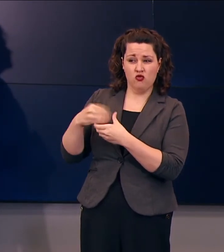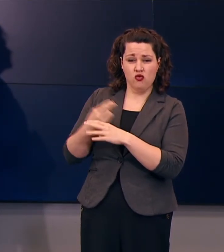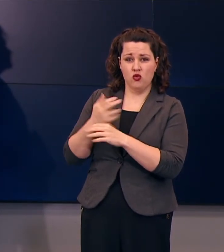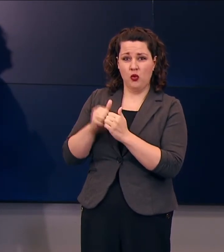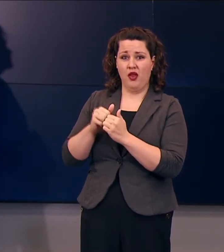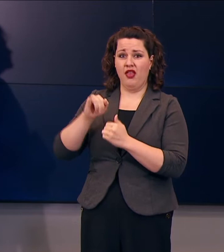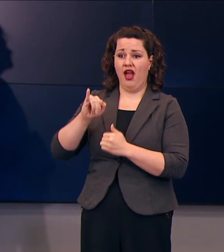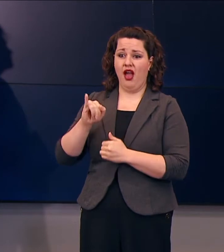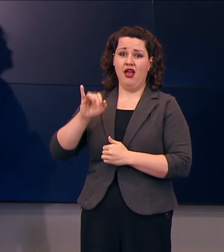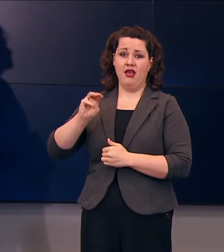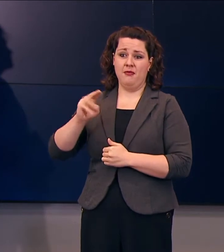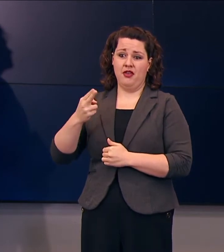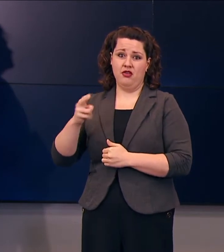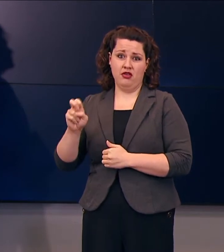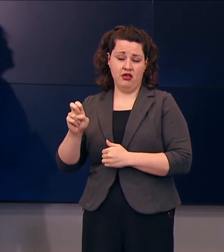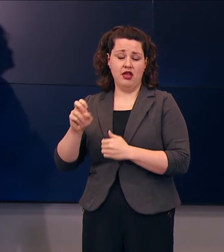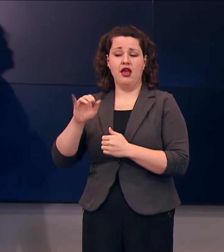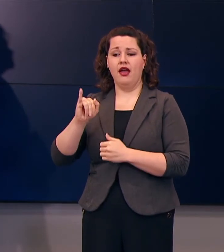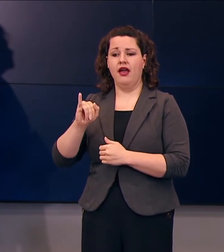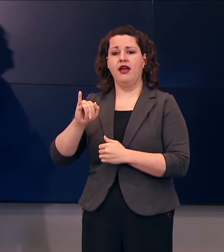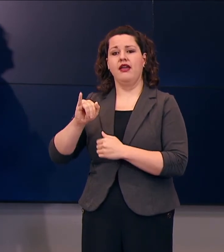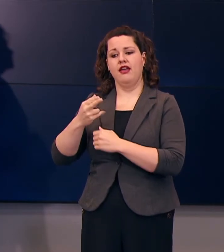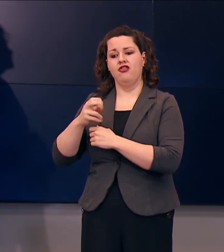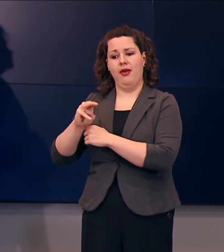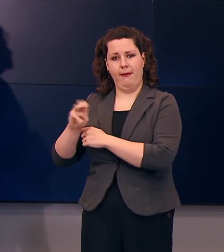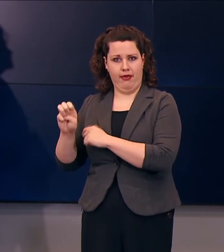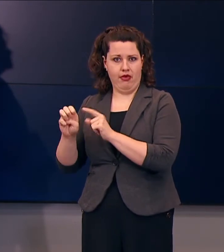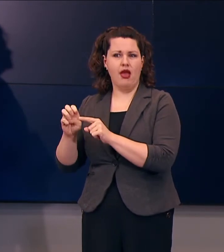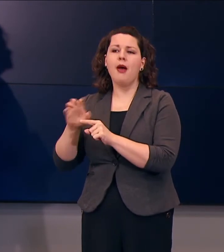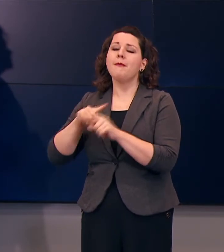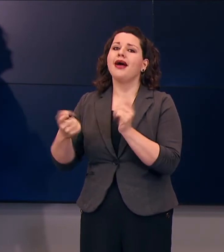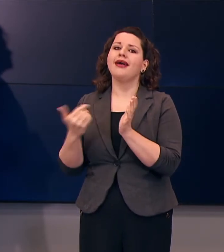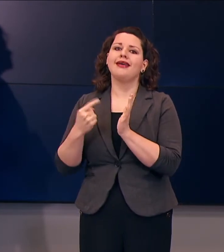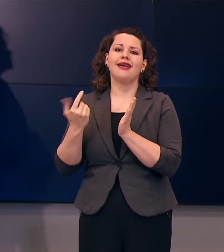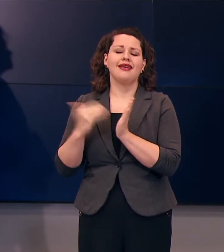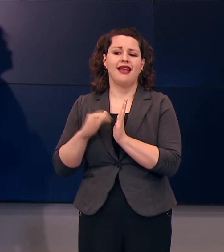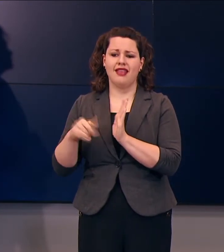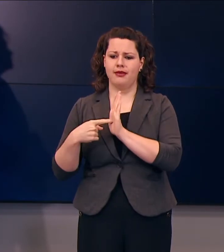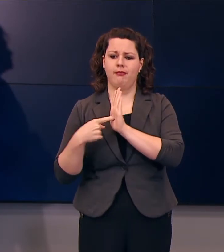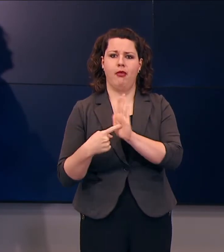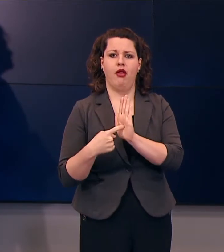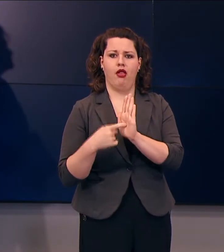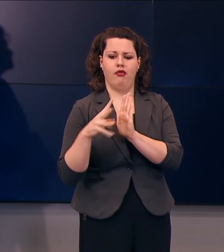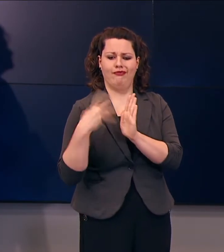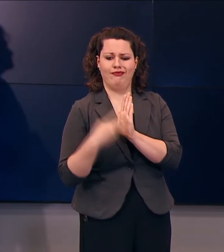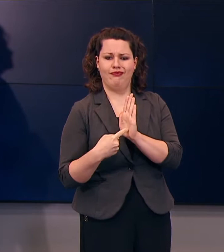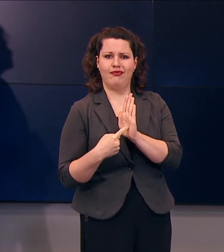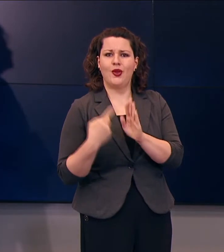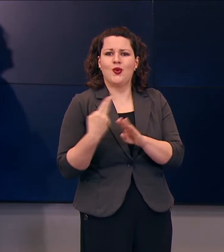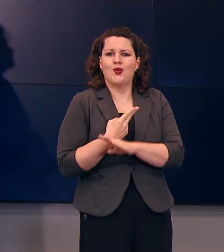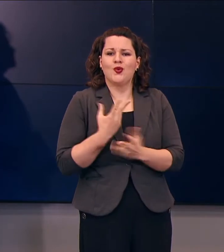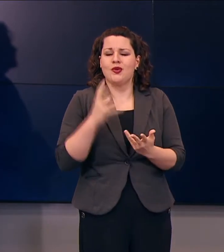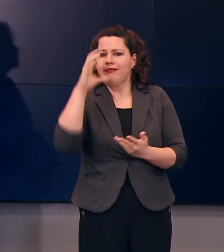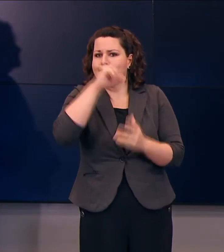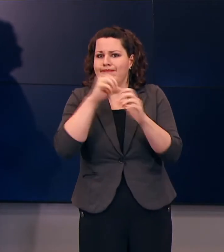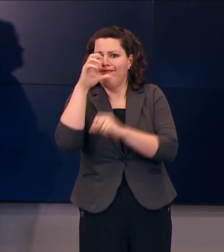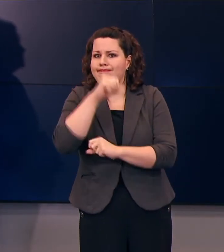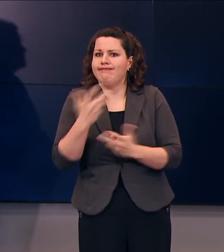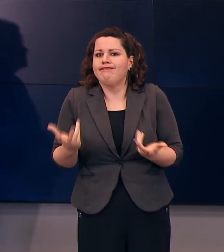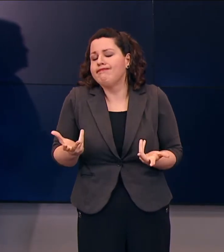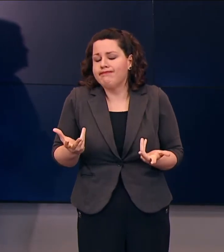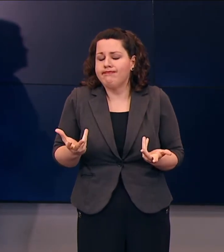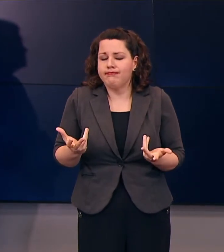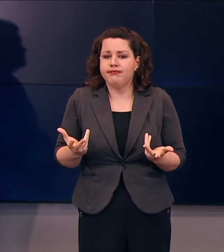we know, again, I just want to reiterate, it's a model, you know, and it's based on assumptions. And it's, as we've seen, I think,